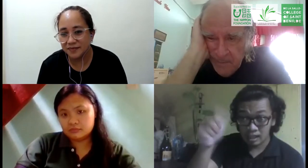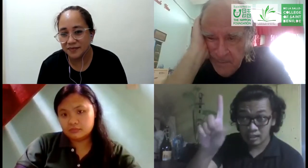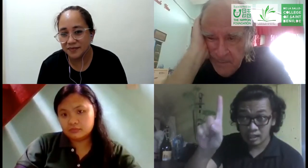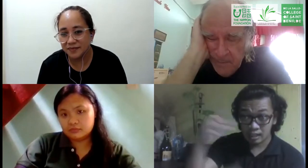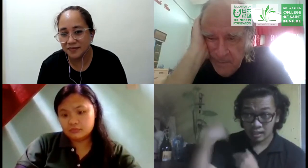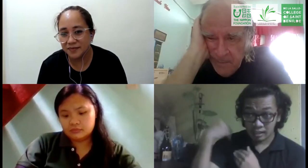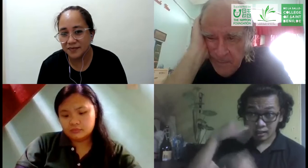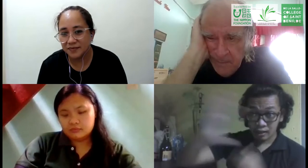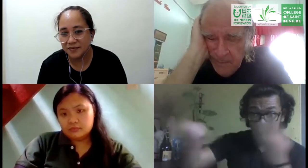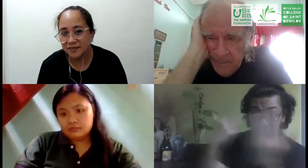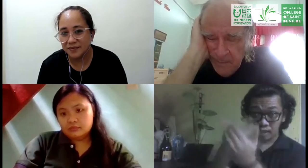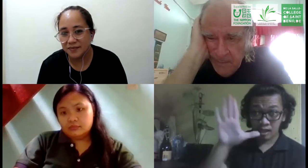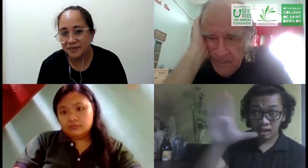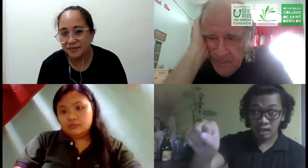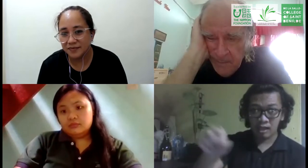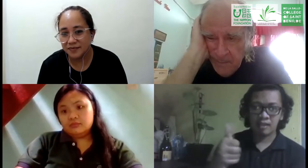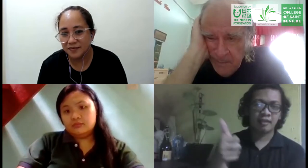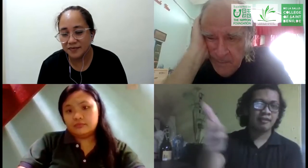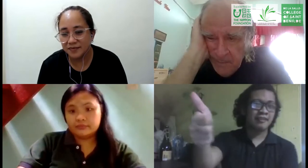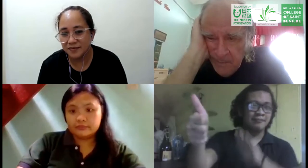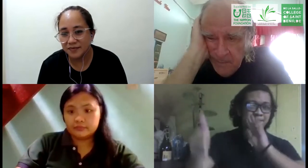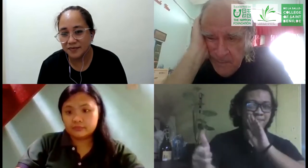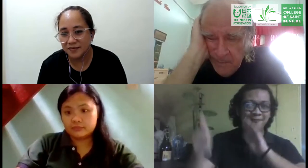one document. You mean 9 and 10 or everything?